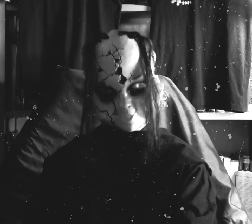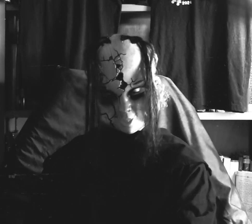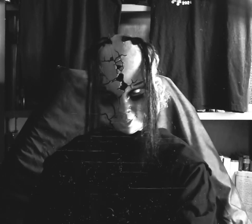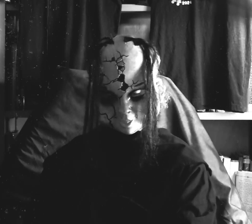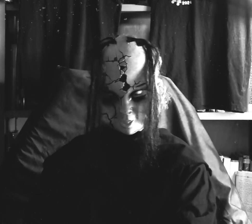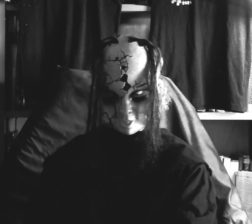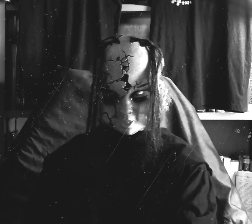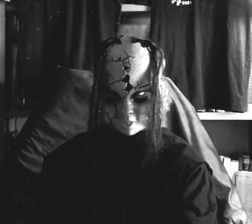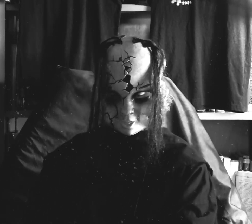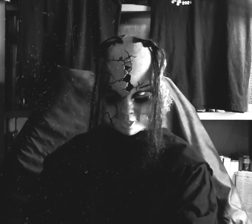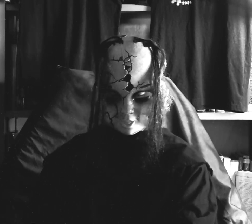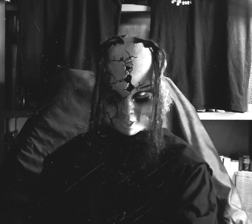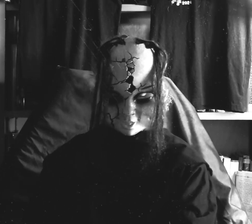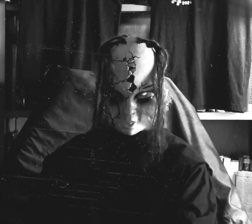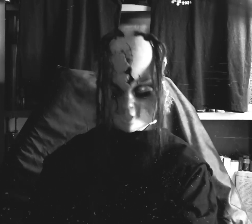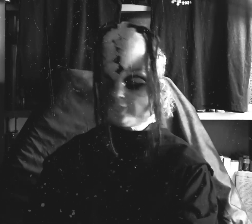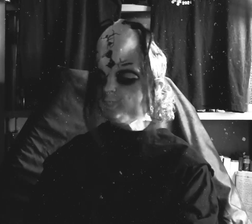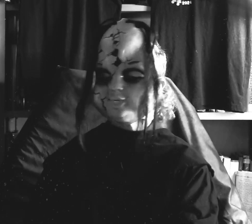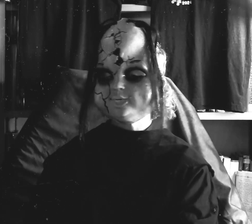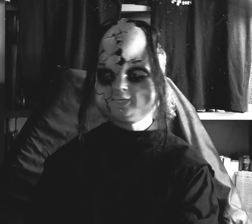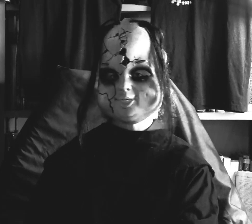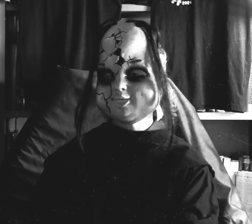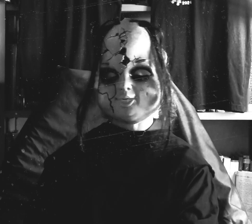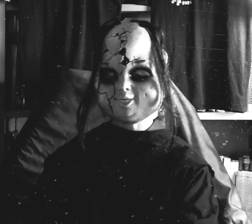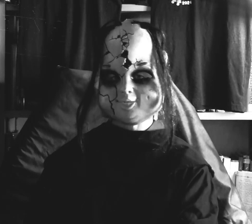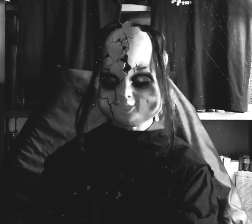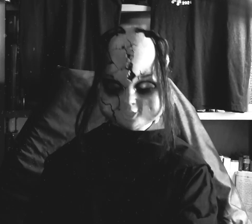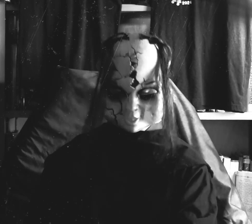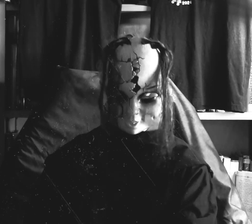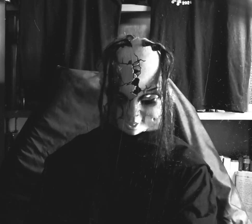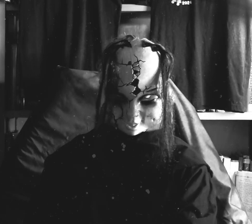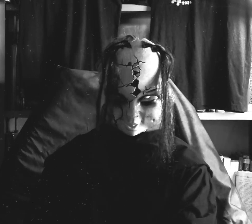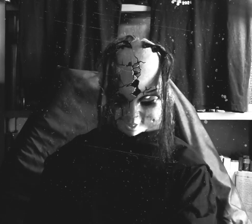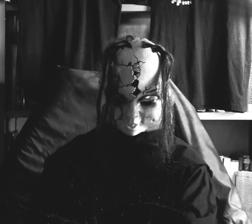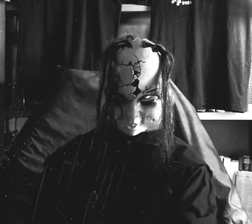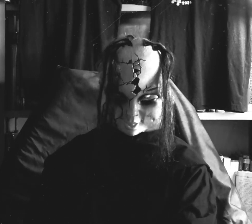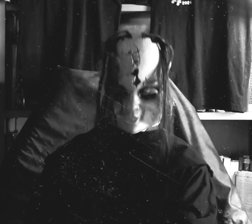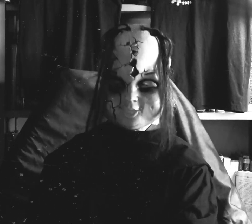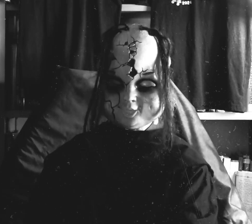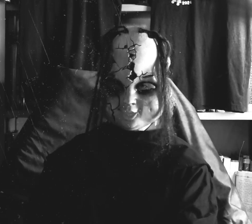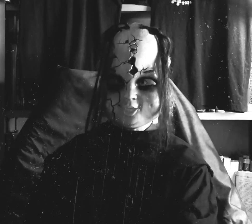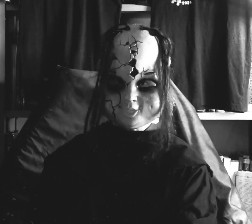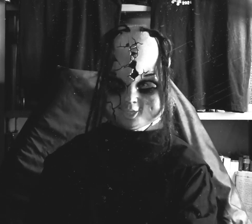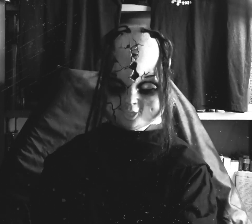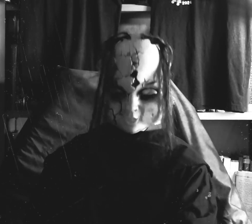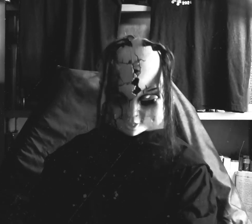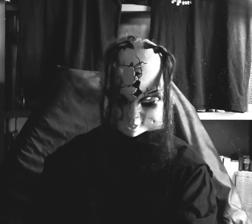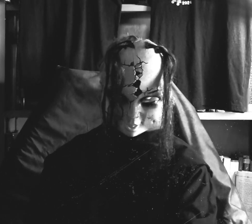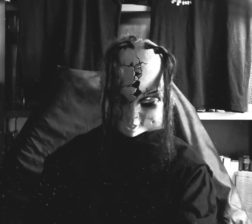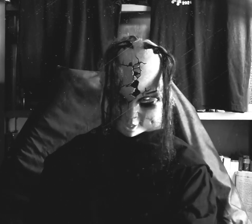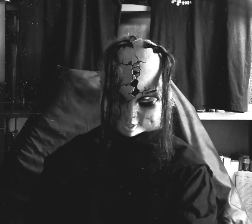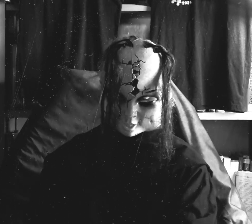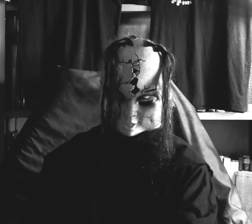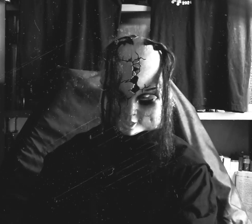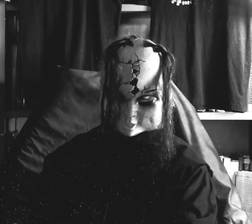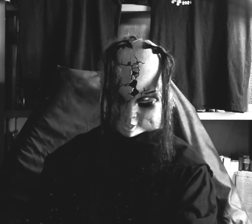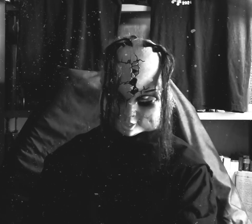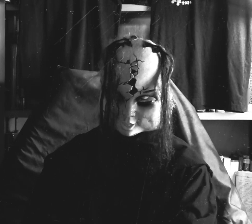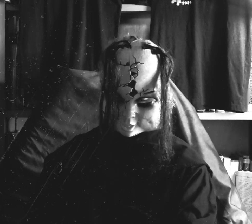beautiful, Maria thought she was better than everyone else. As Maria grew older, her beauty